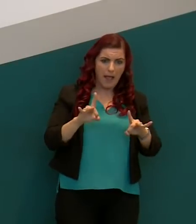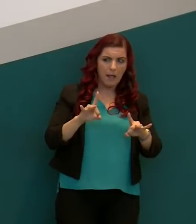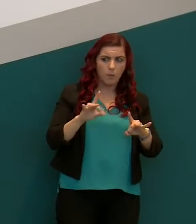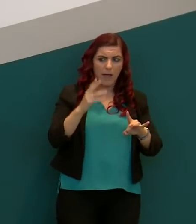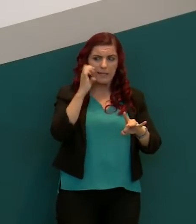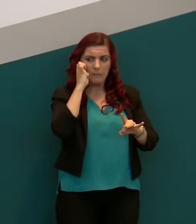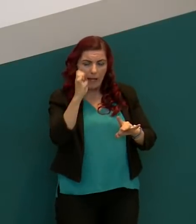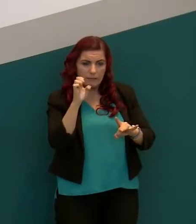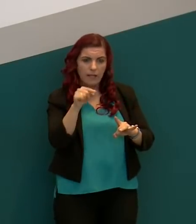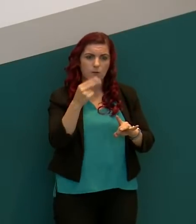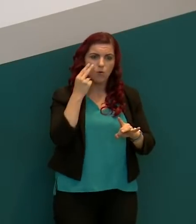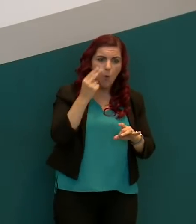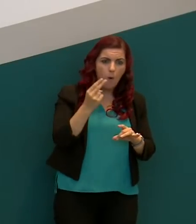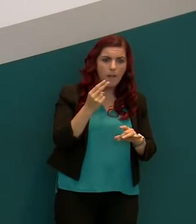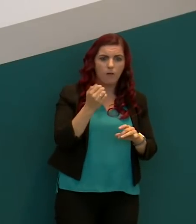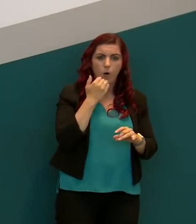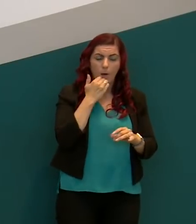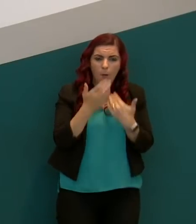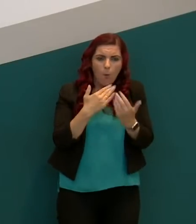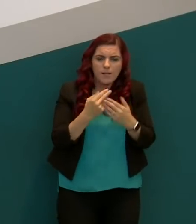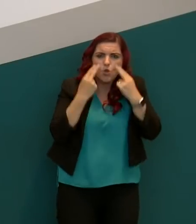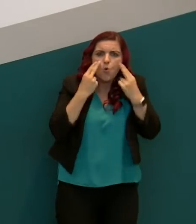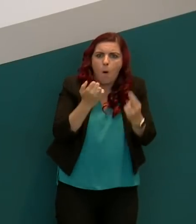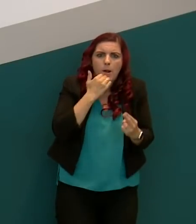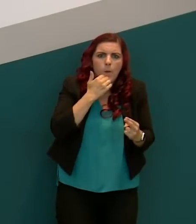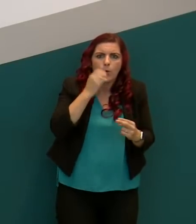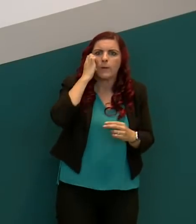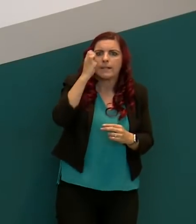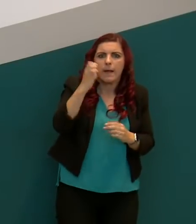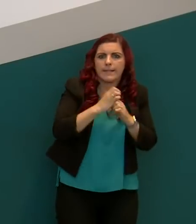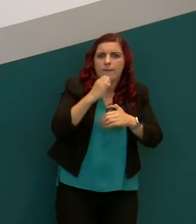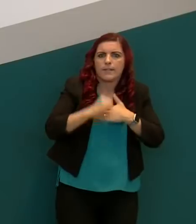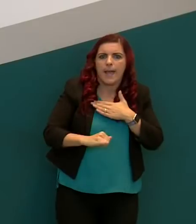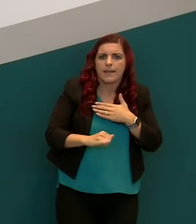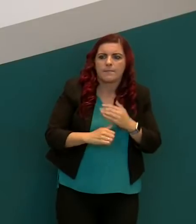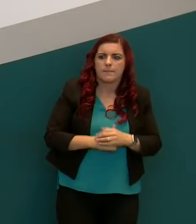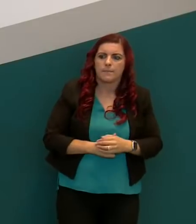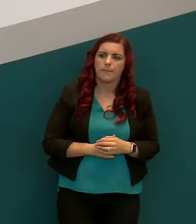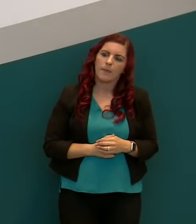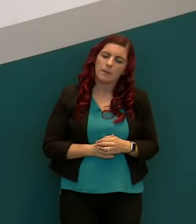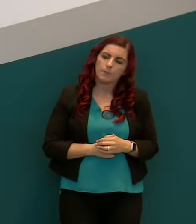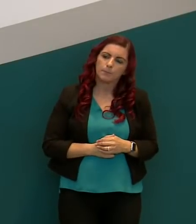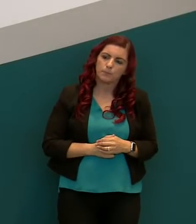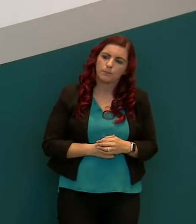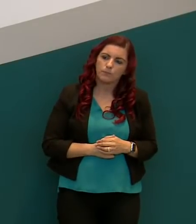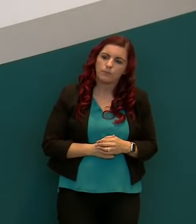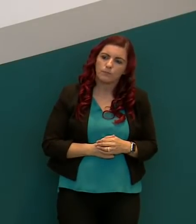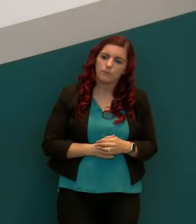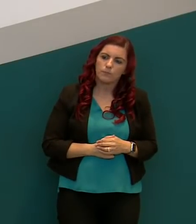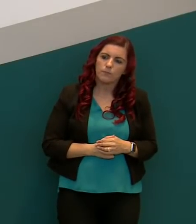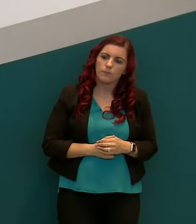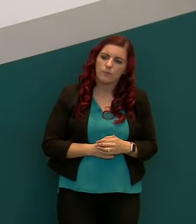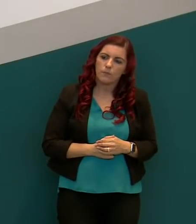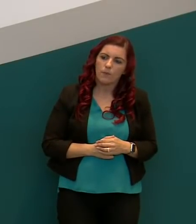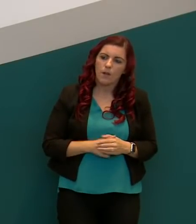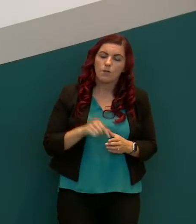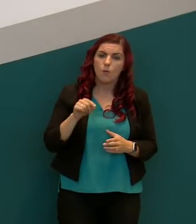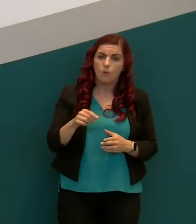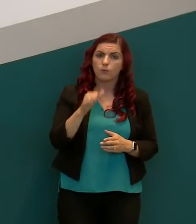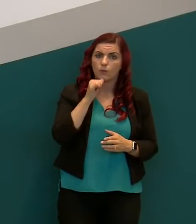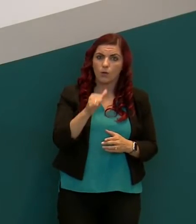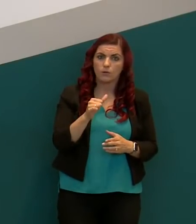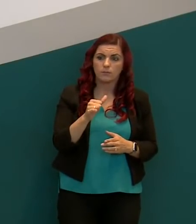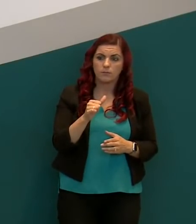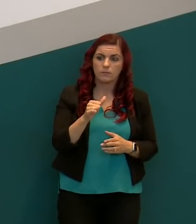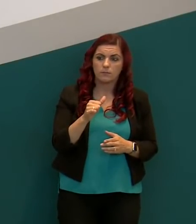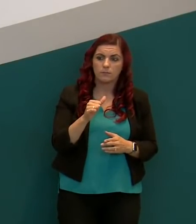it's a normal rate? And what is that normal rate, do you think? So first and foremost, our overall intention